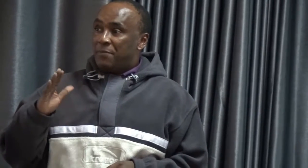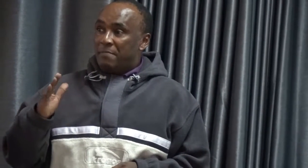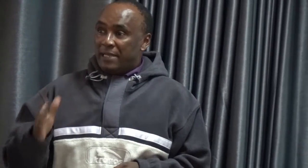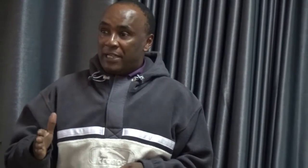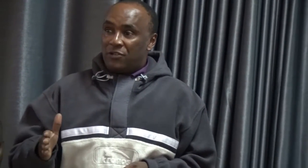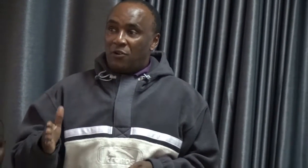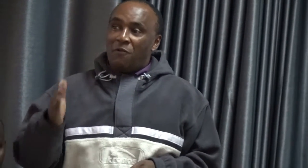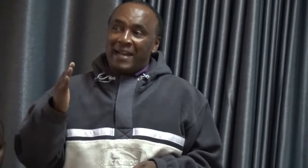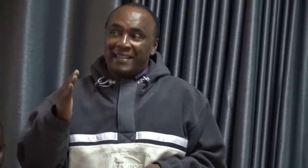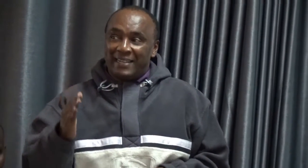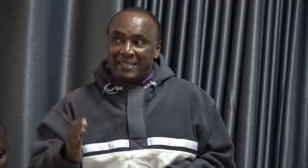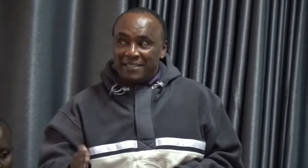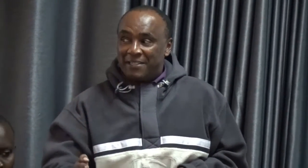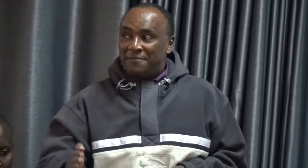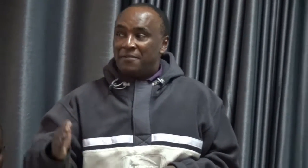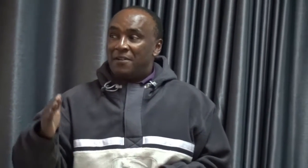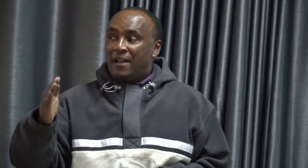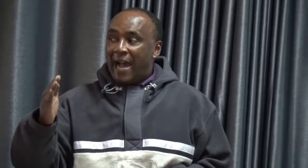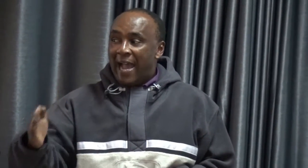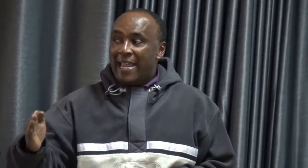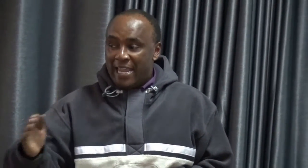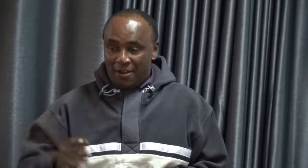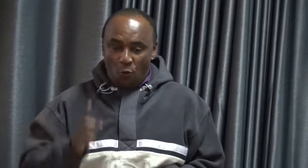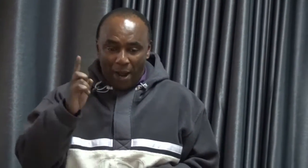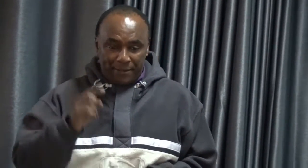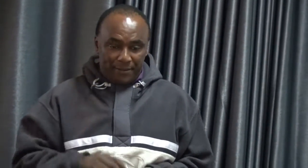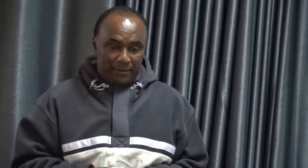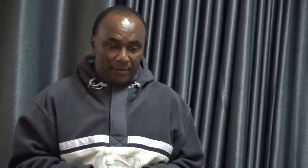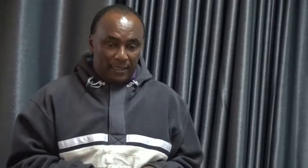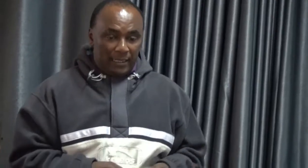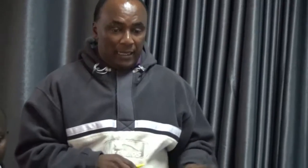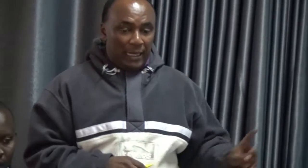in the implementation of a successive IE? One,